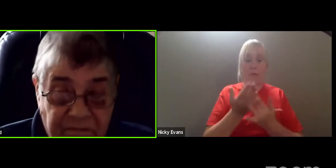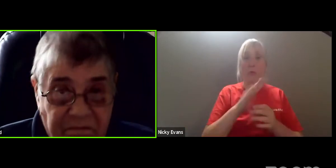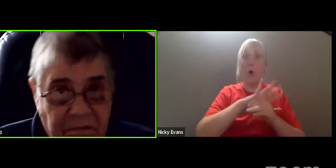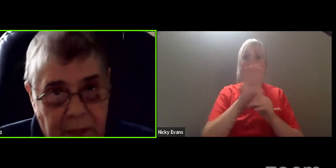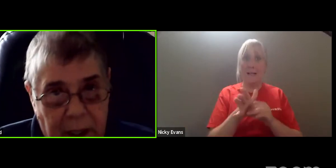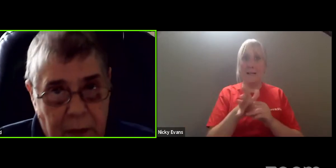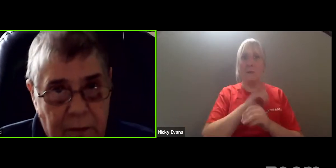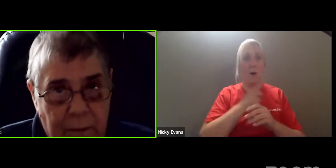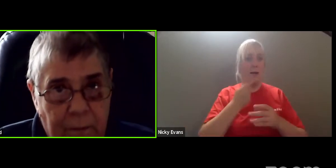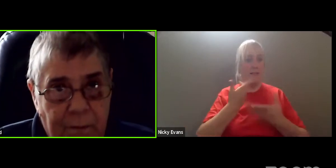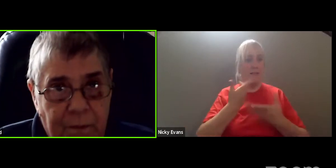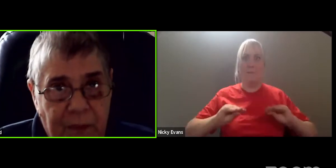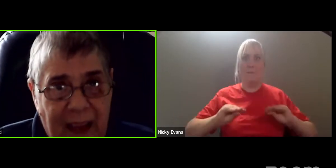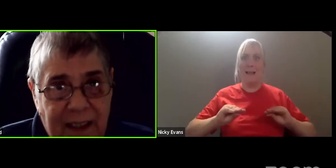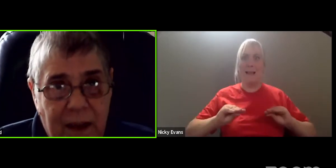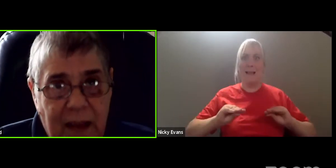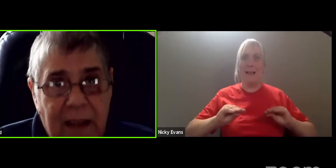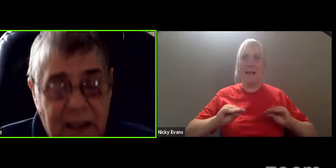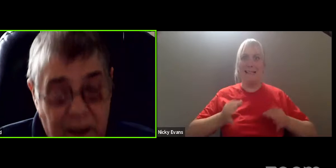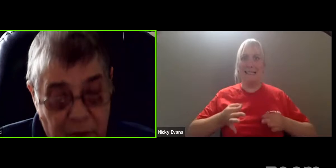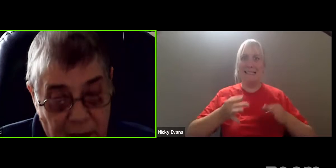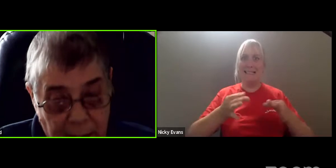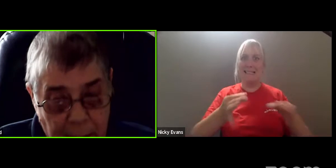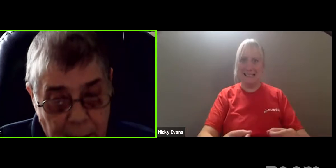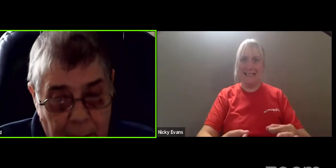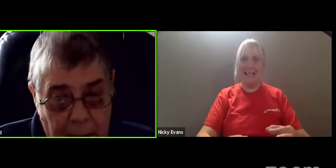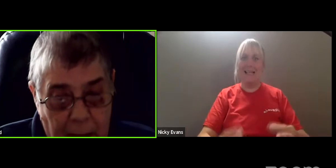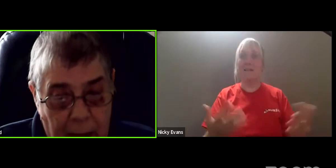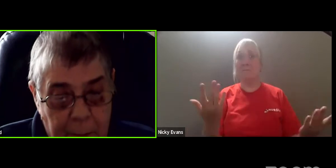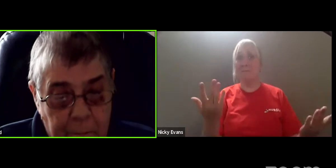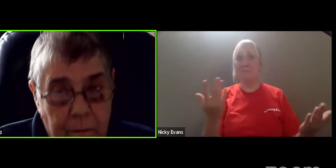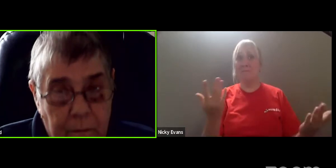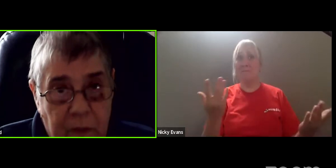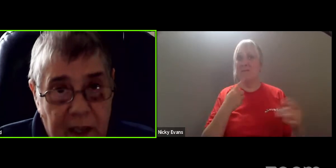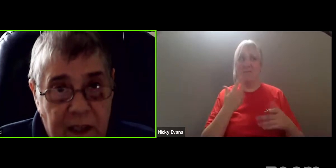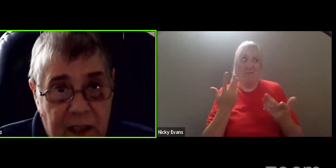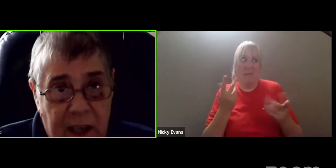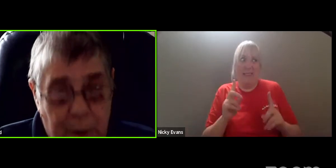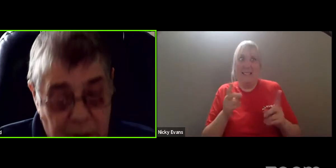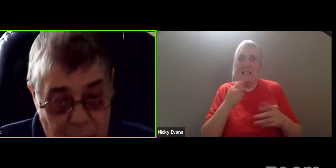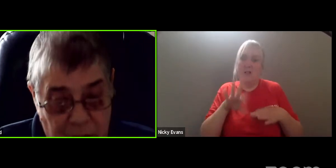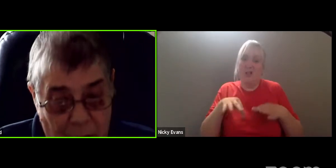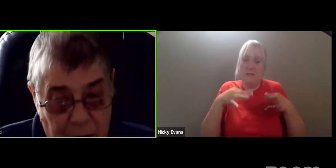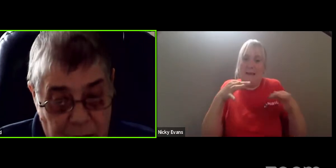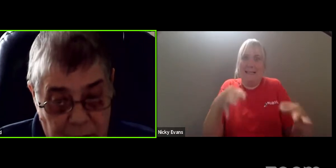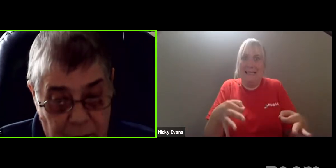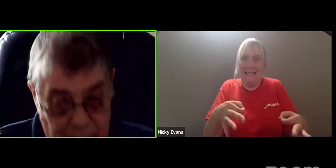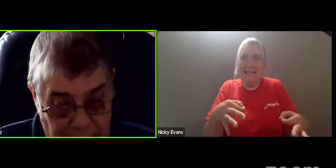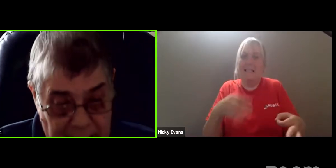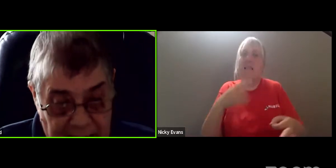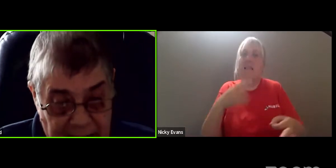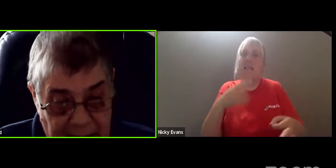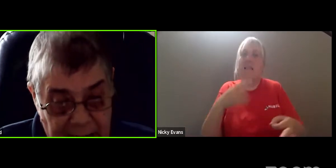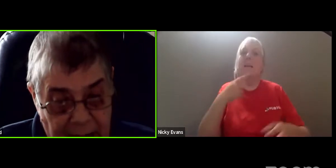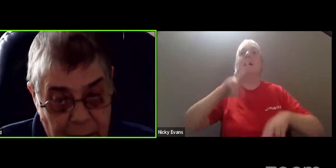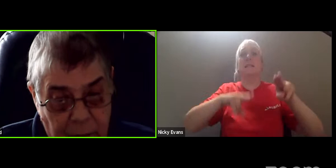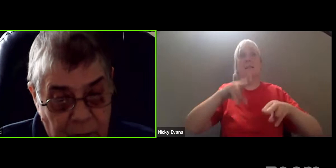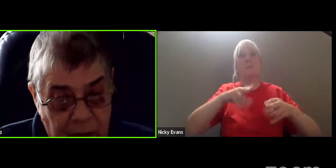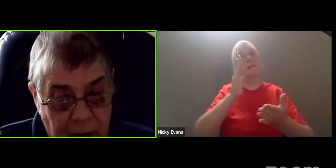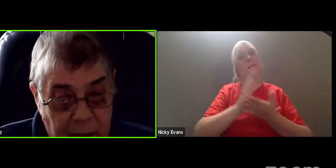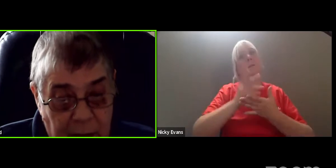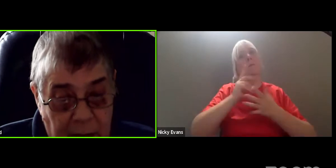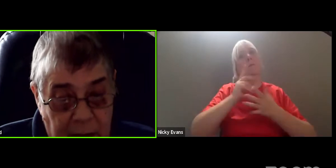but you know, that's it really. These assessments will start to kick in again